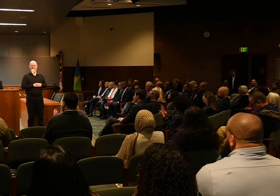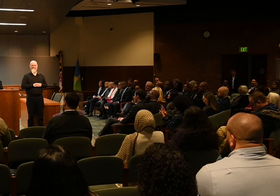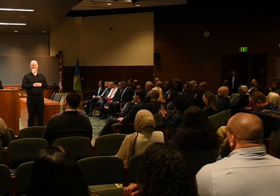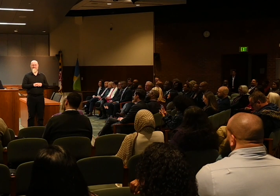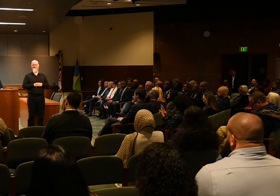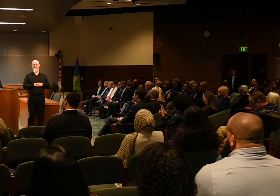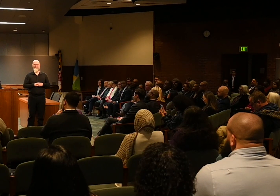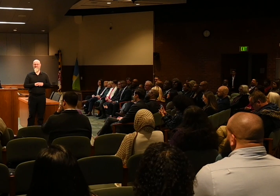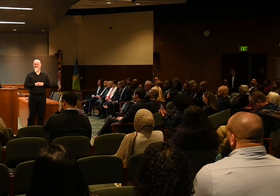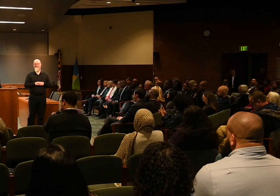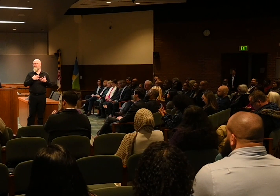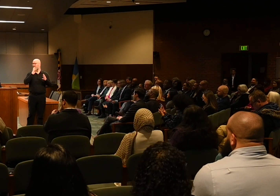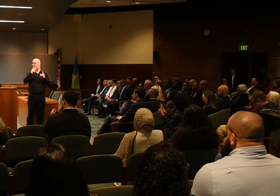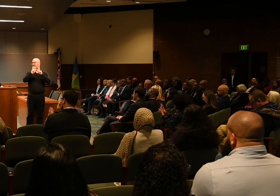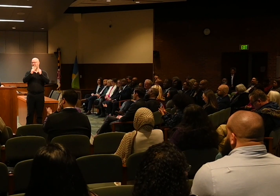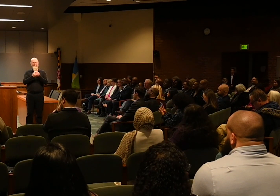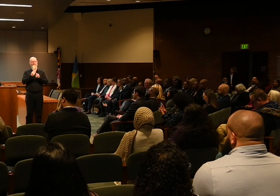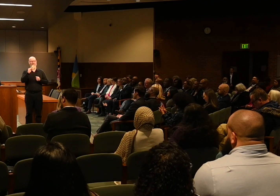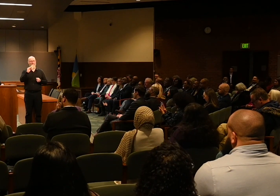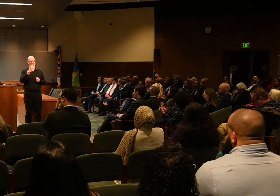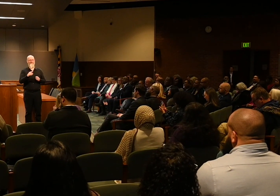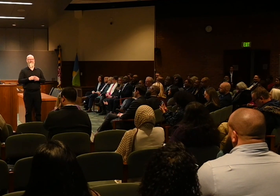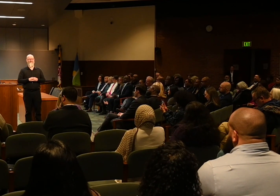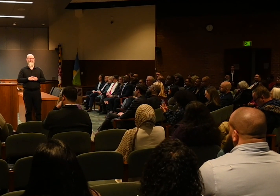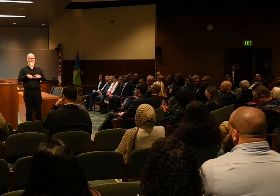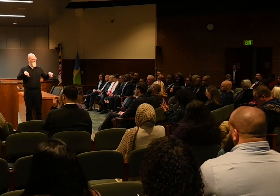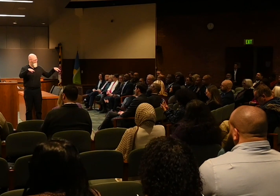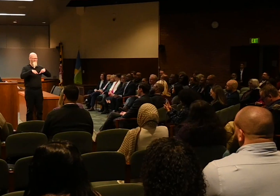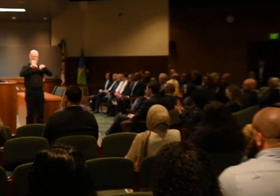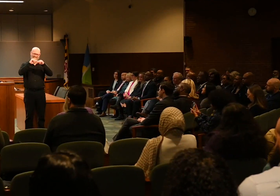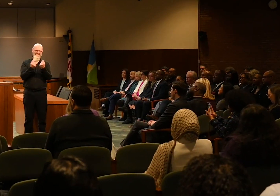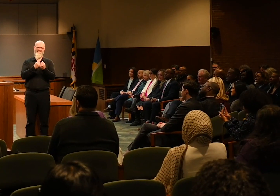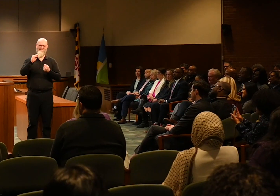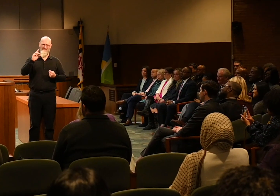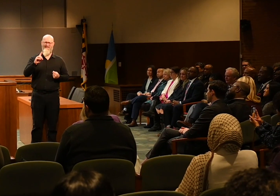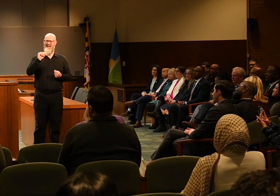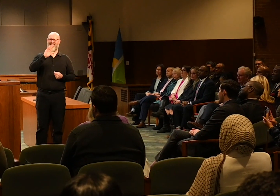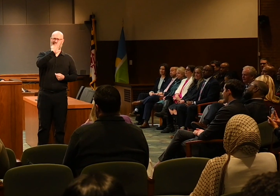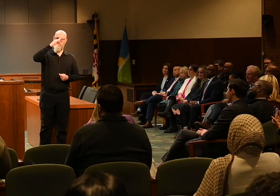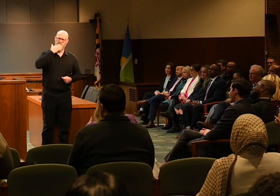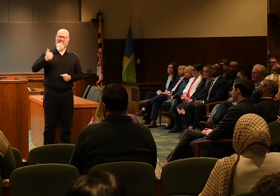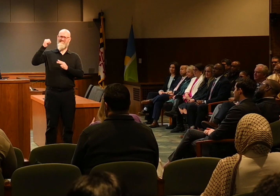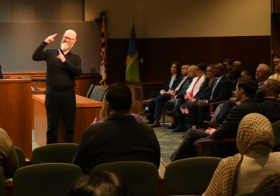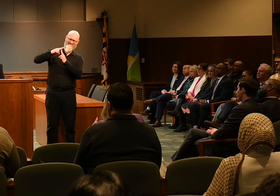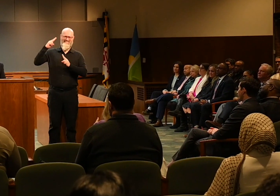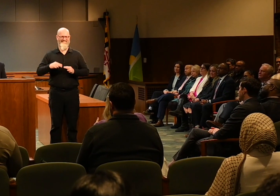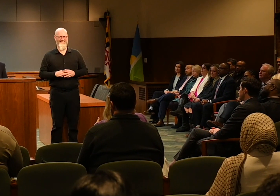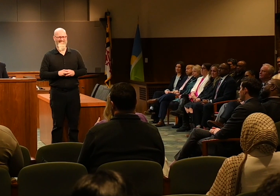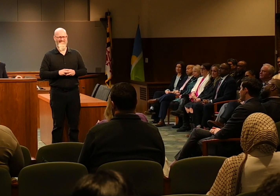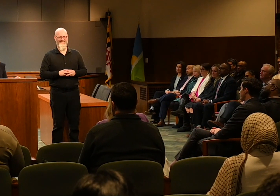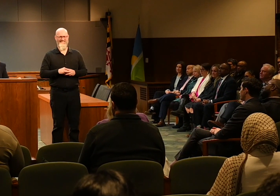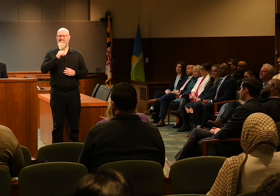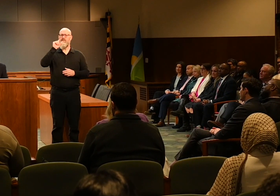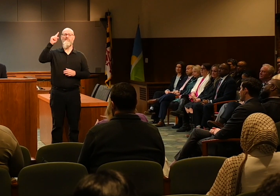seeing today is the culmination of Team Maryland at its best, which isn't just the federal delegation. It's not just Governor Moore. It's not just our partners in the